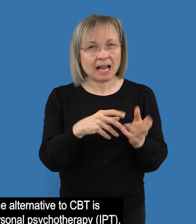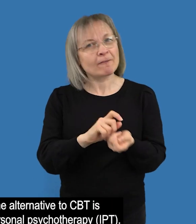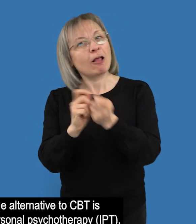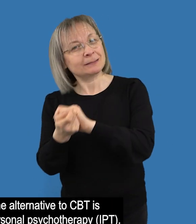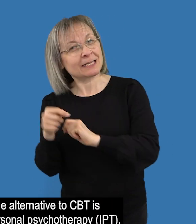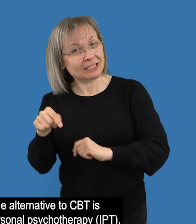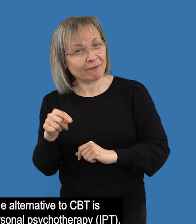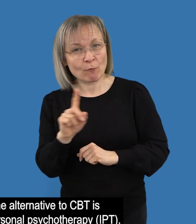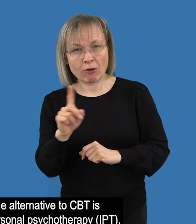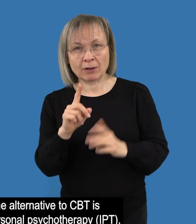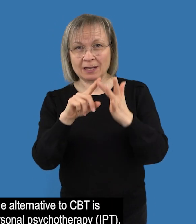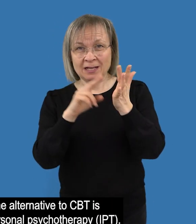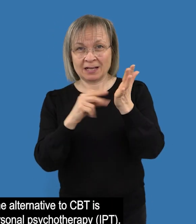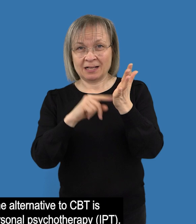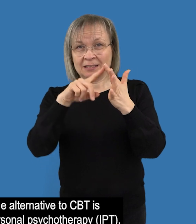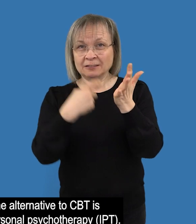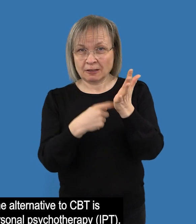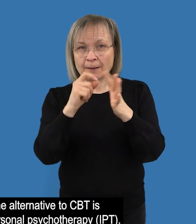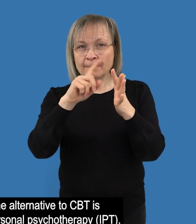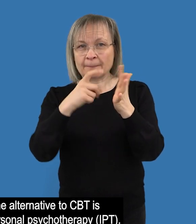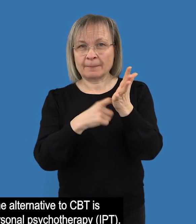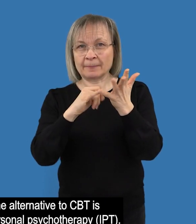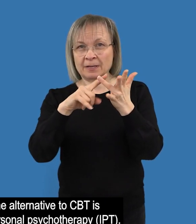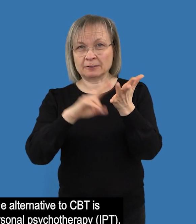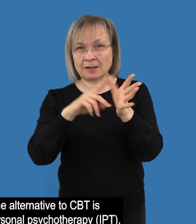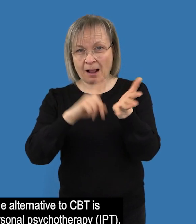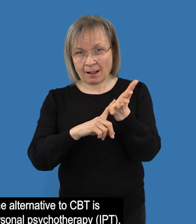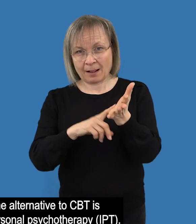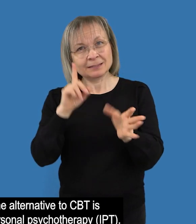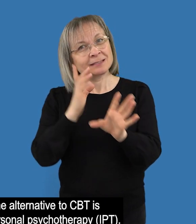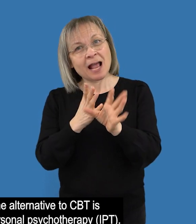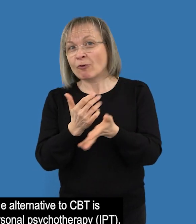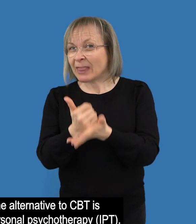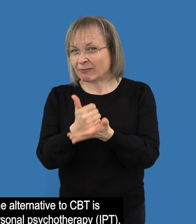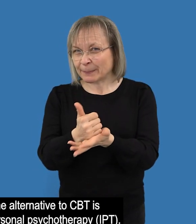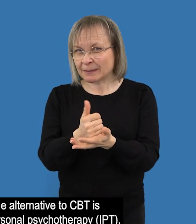One alternative to CBT is interpersonal psychotherapy, IPT.